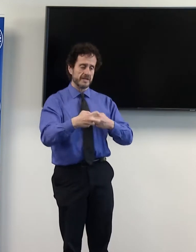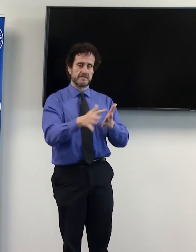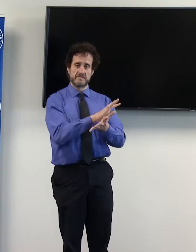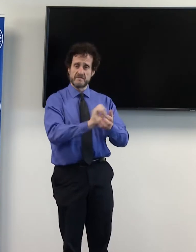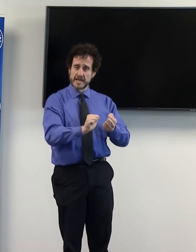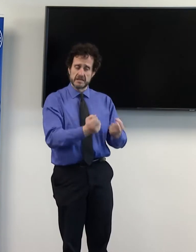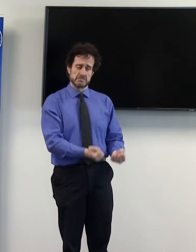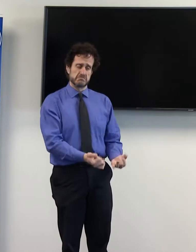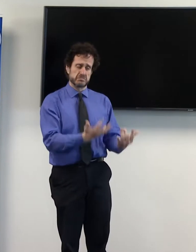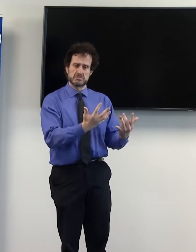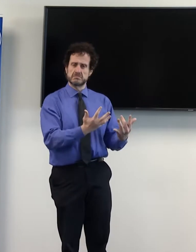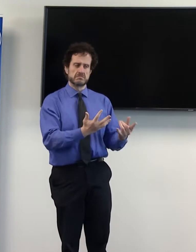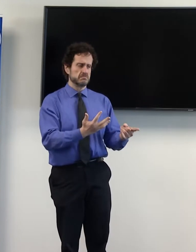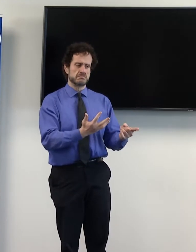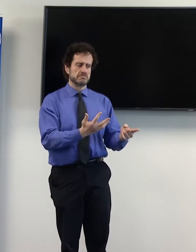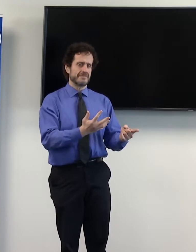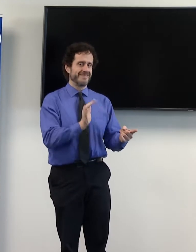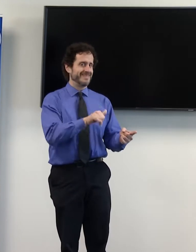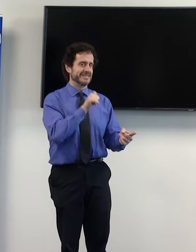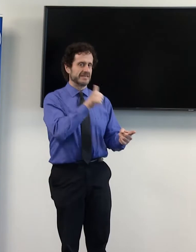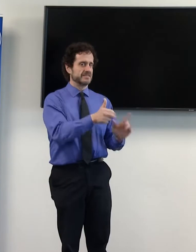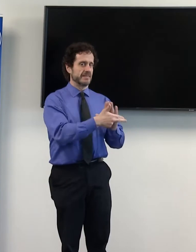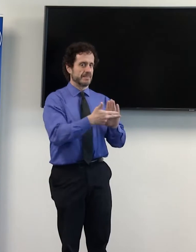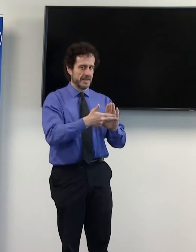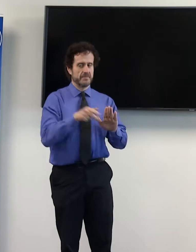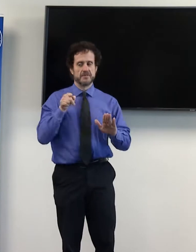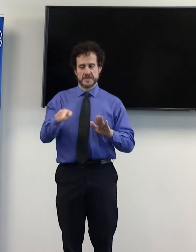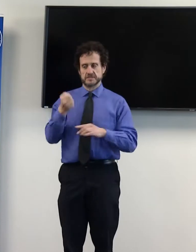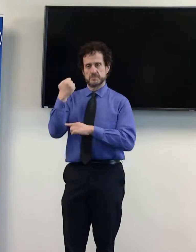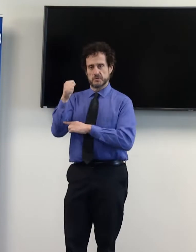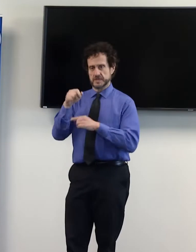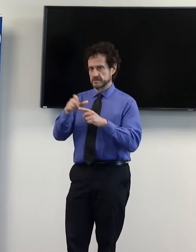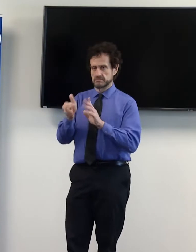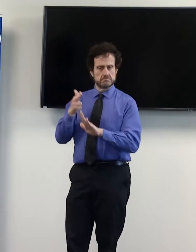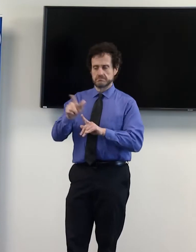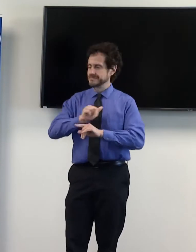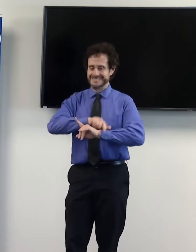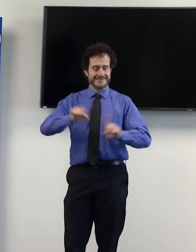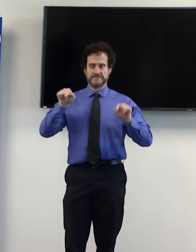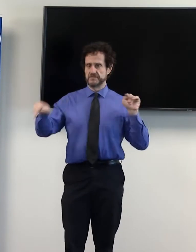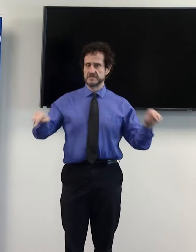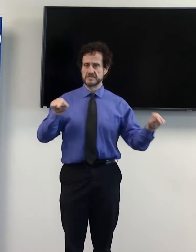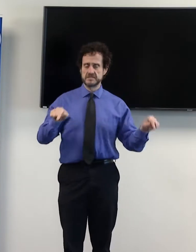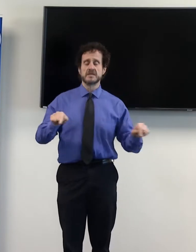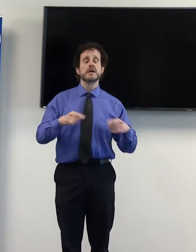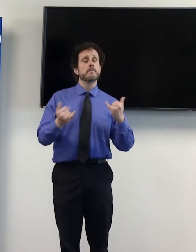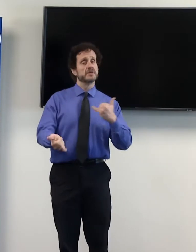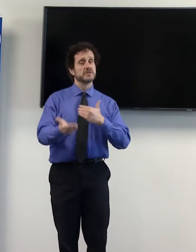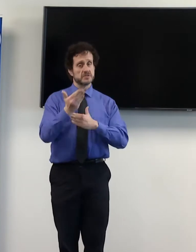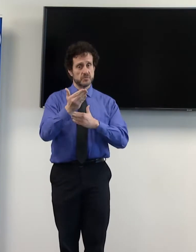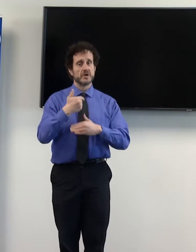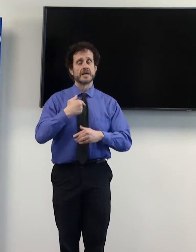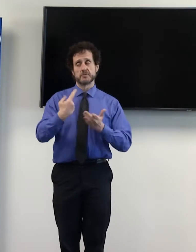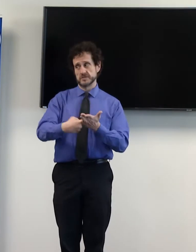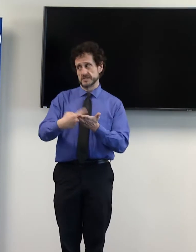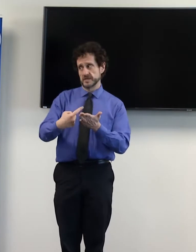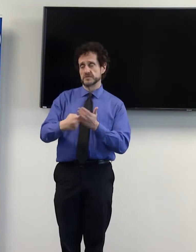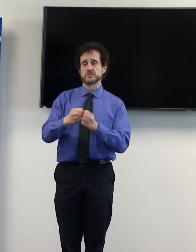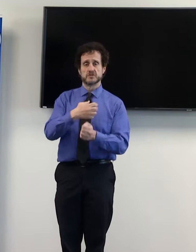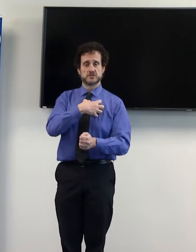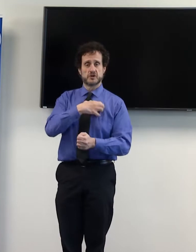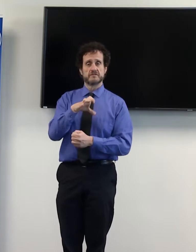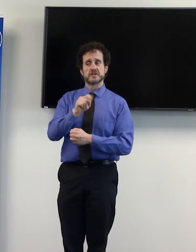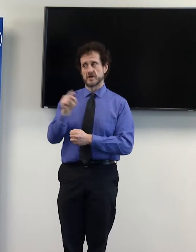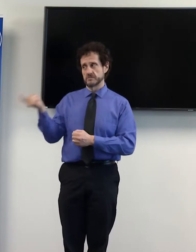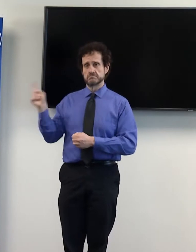us. There's so much to discuss, but I'm here this morning with Sheriff Dart to discuss the events that transpired over the weekend and